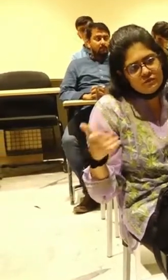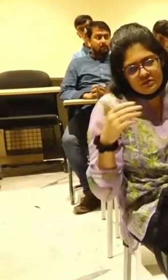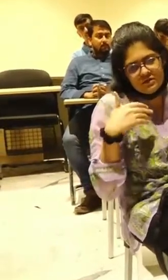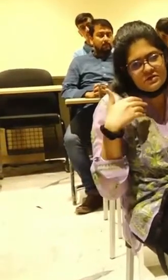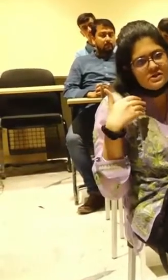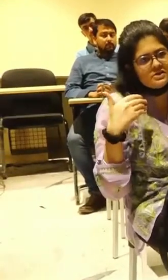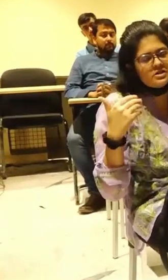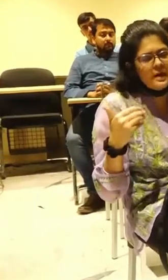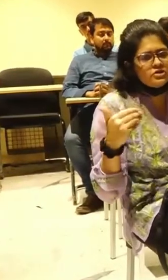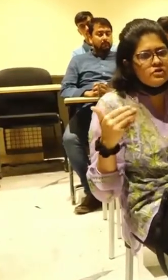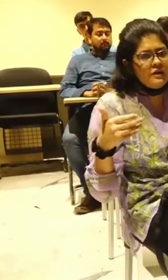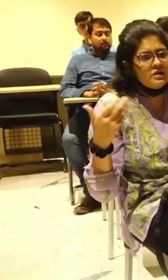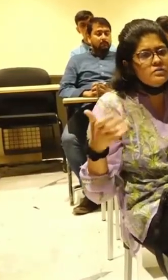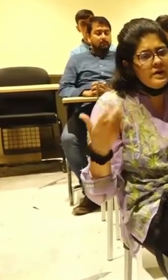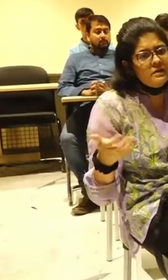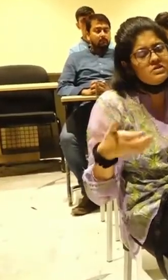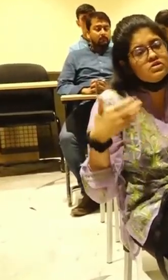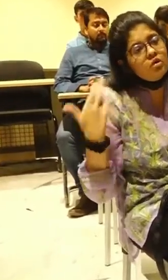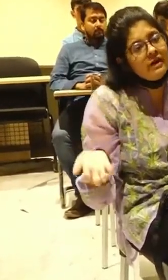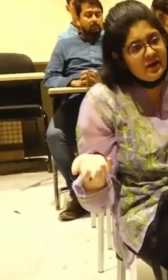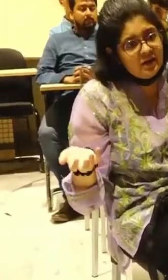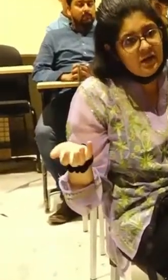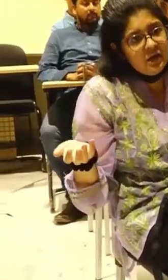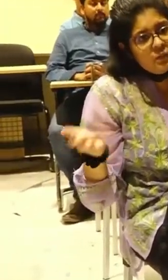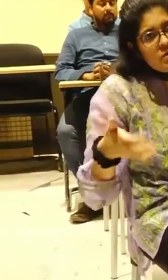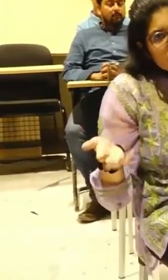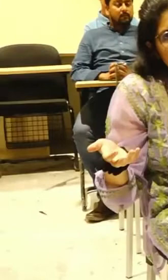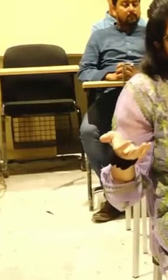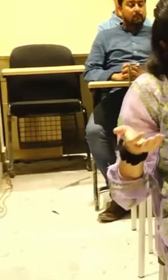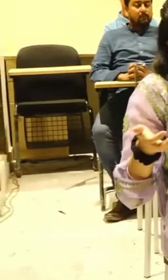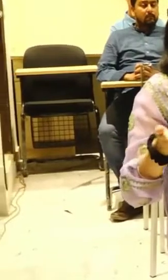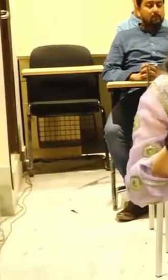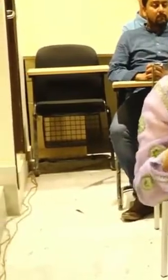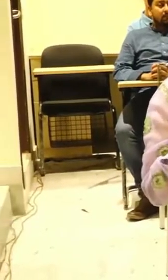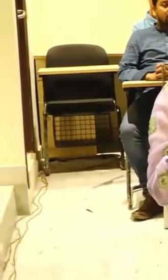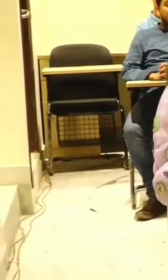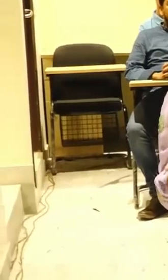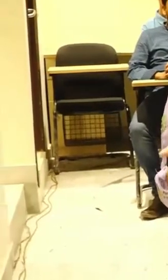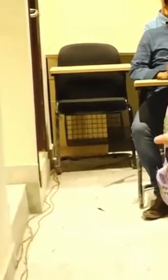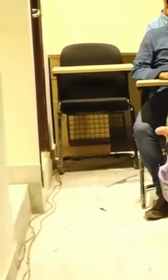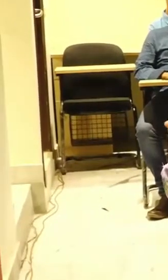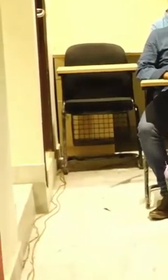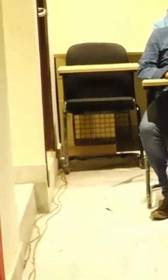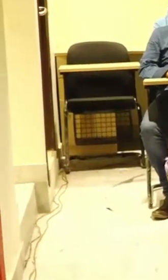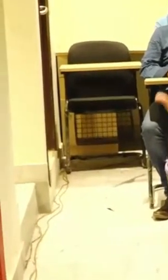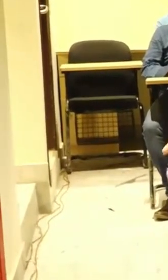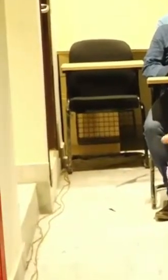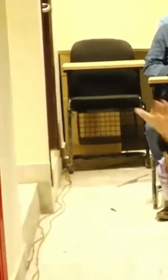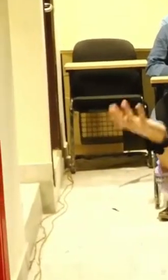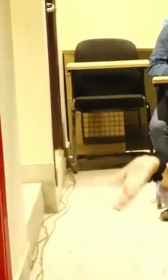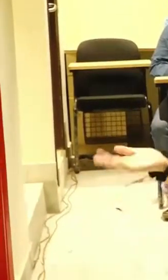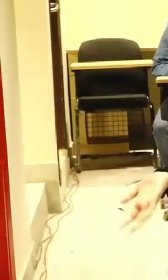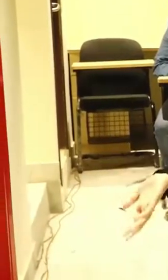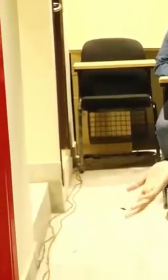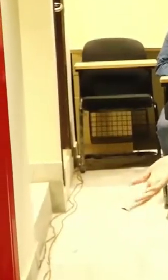of Article 21 is so wide, we know that in the recent judgments, the courts have